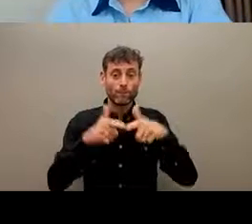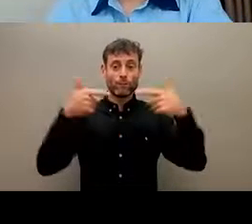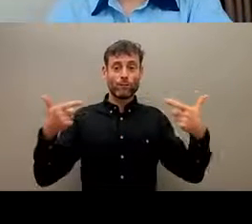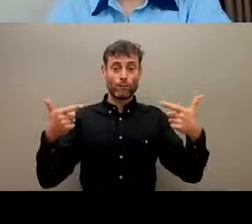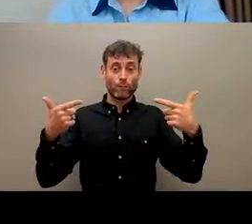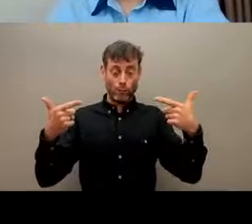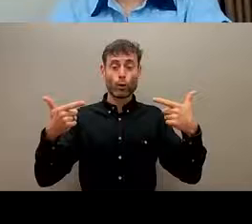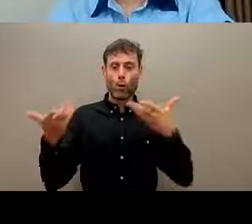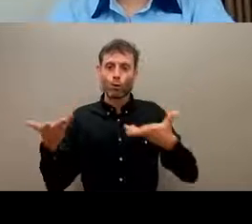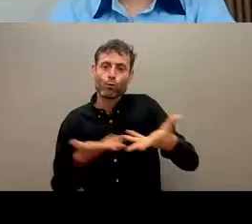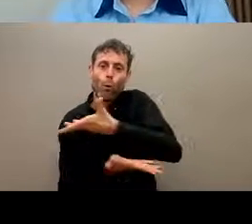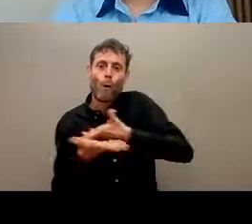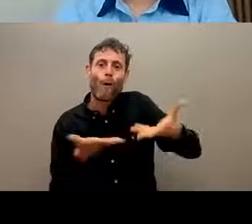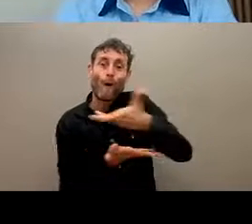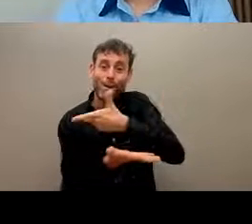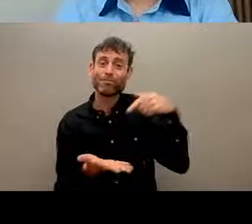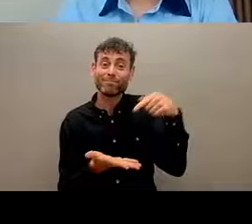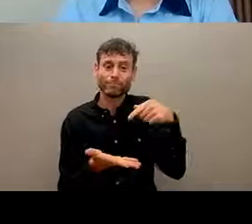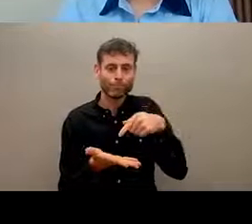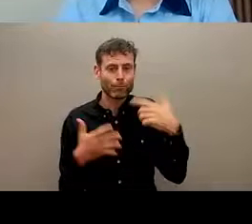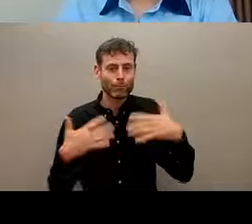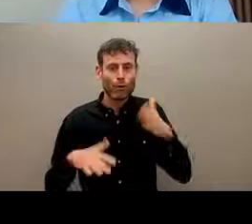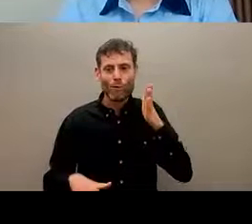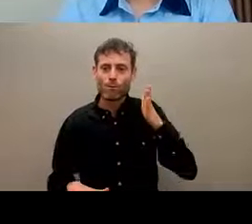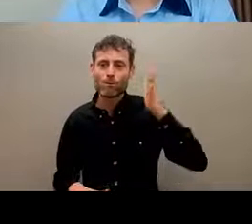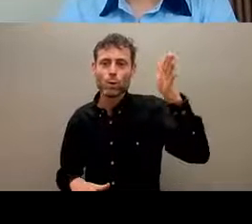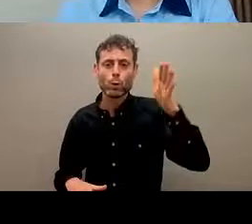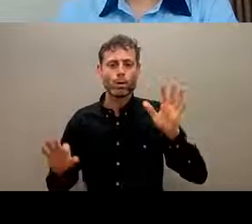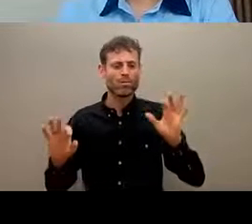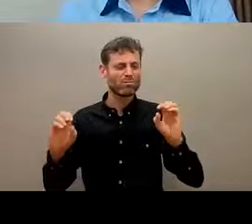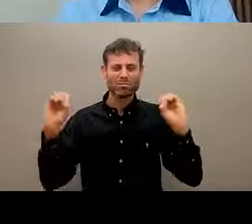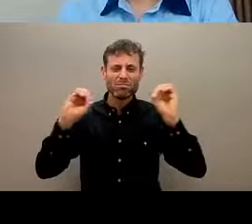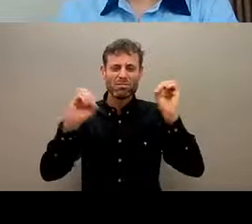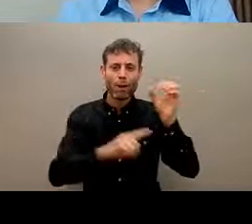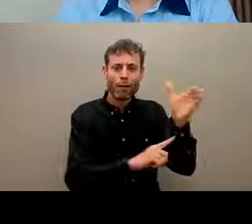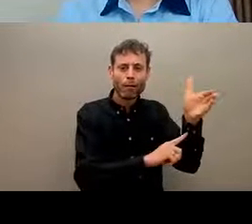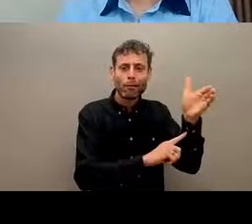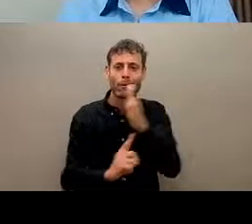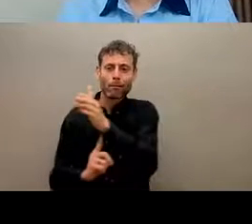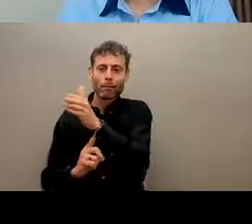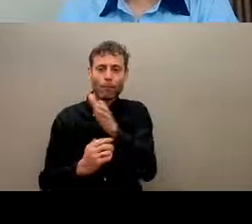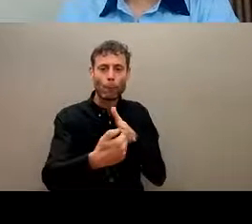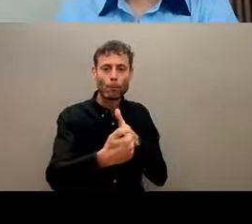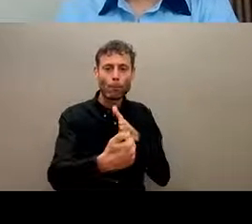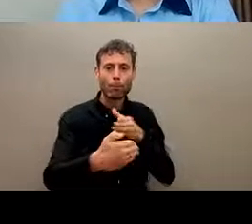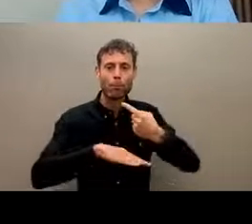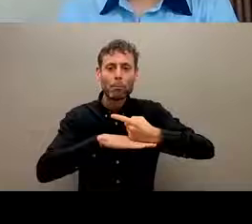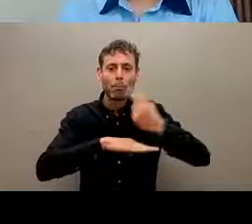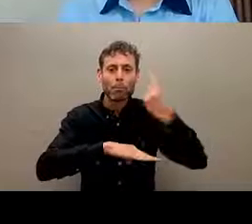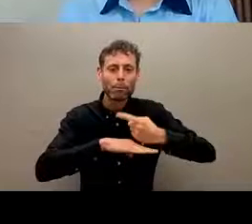And VTalk is an initiative of our organization, Center for Sustainable Development Studies, CSDS, a